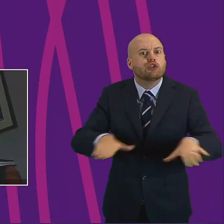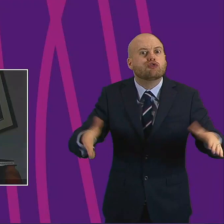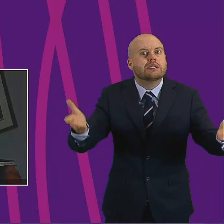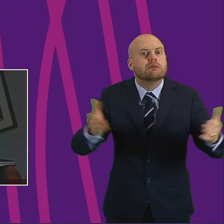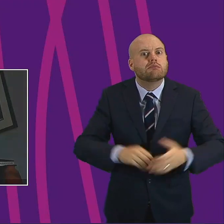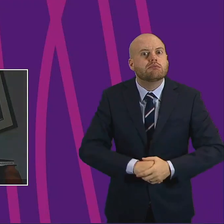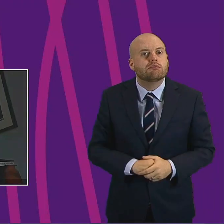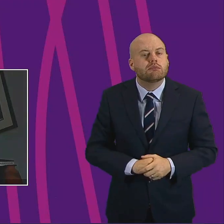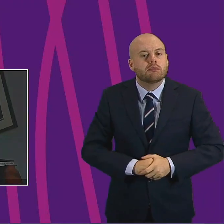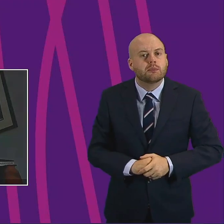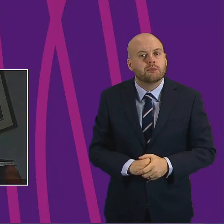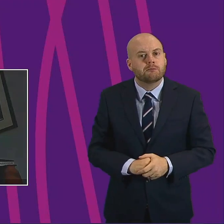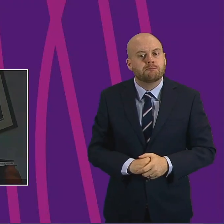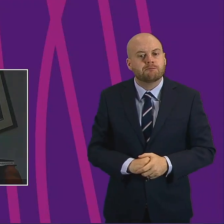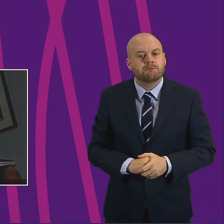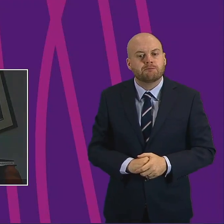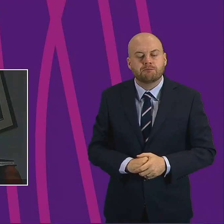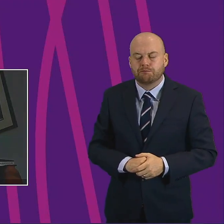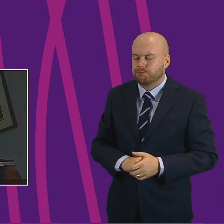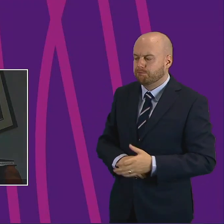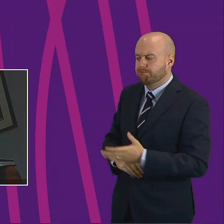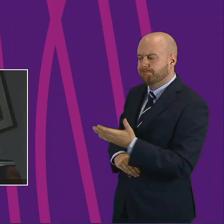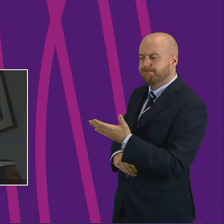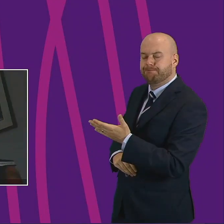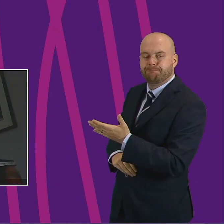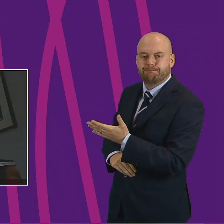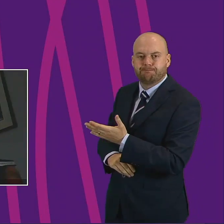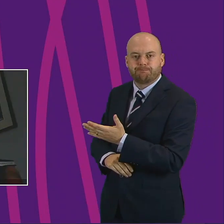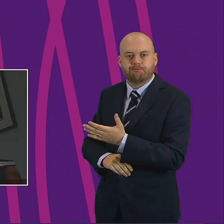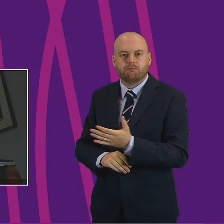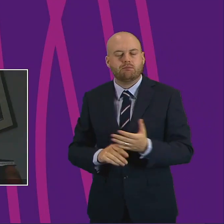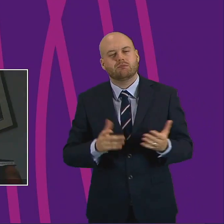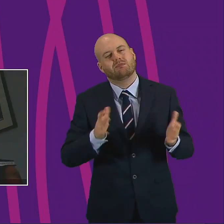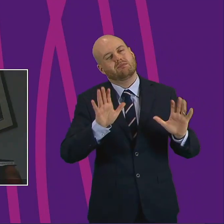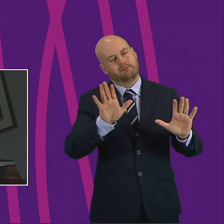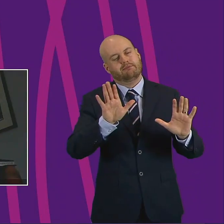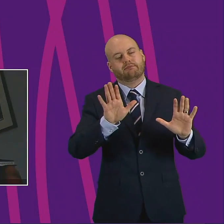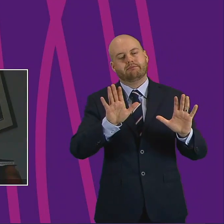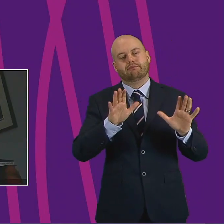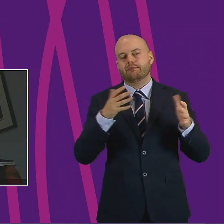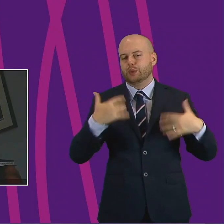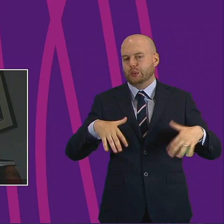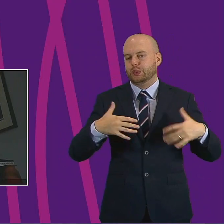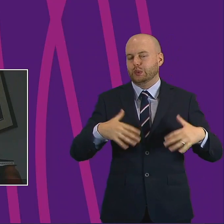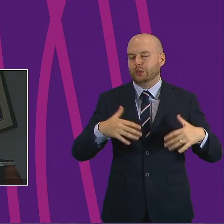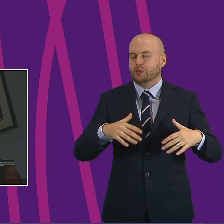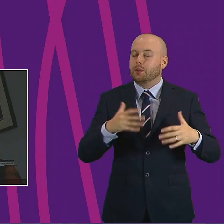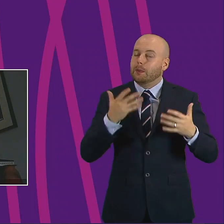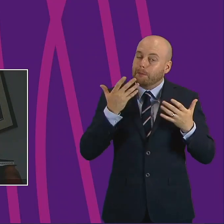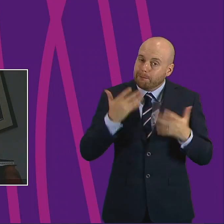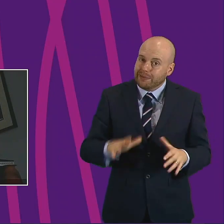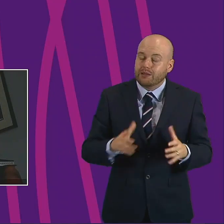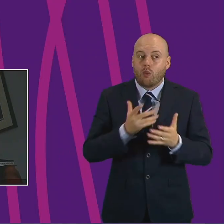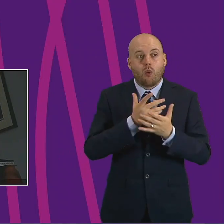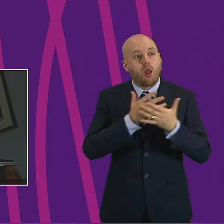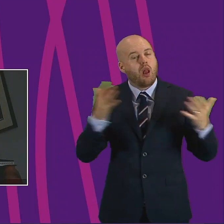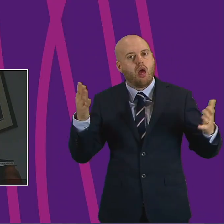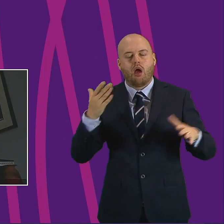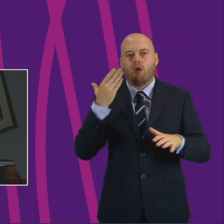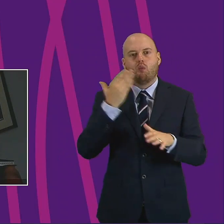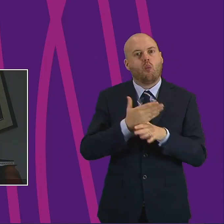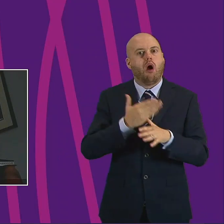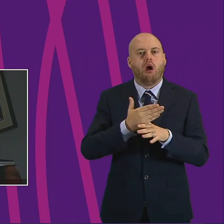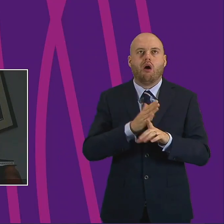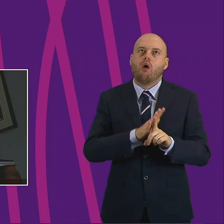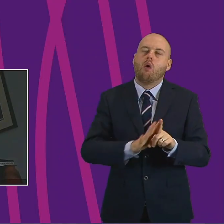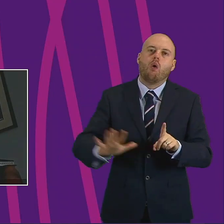I think Mr Rennie does a disservice to the significant amount of work that is being done by educators the length and breadth of the country to